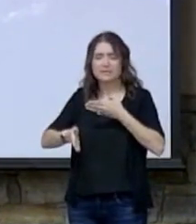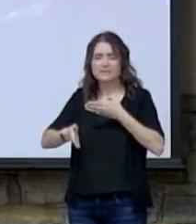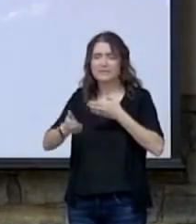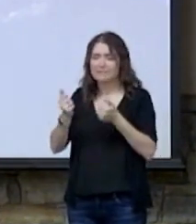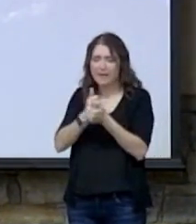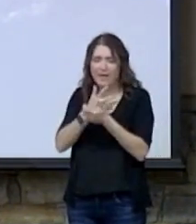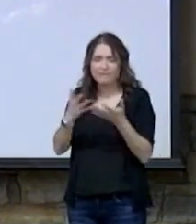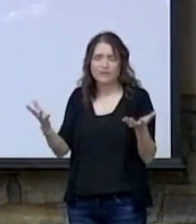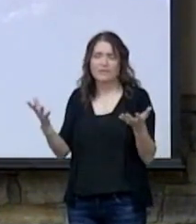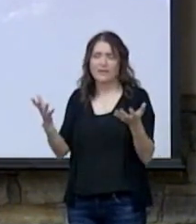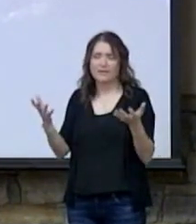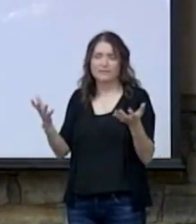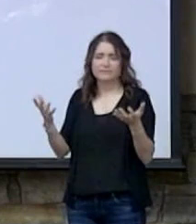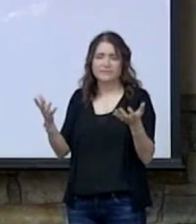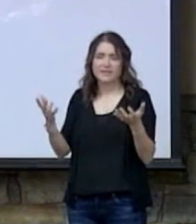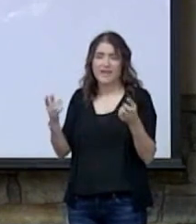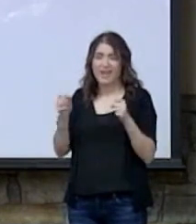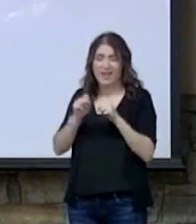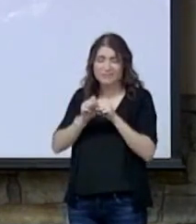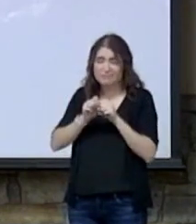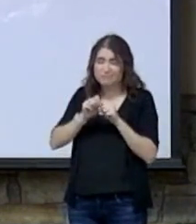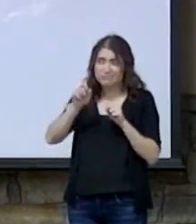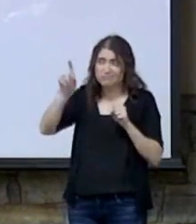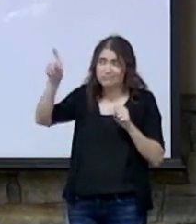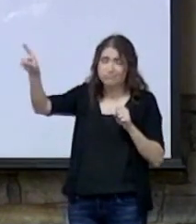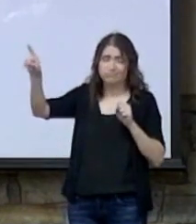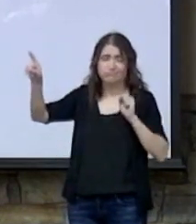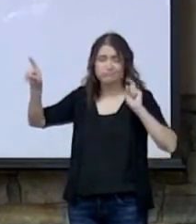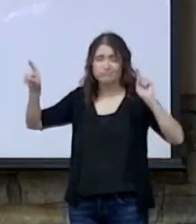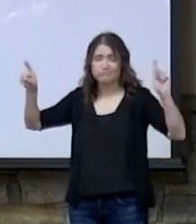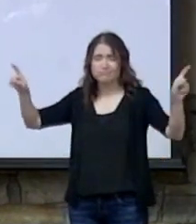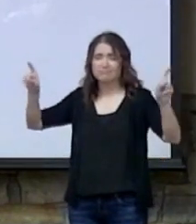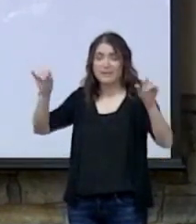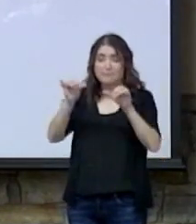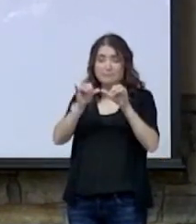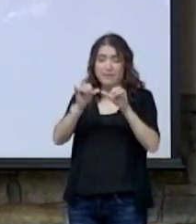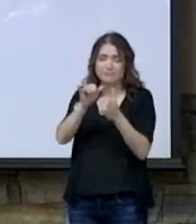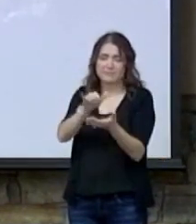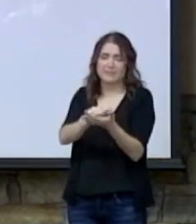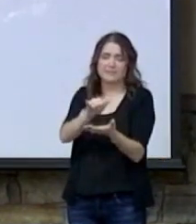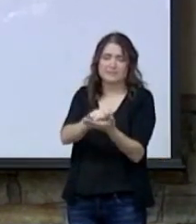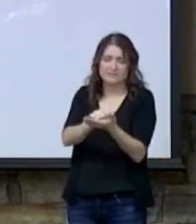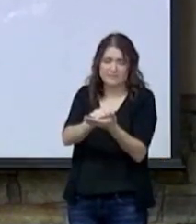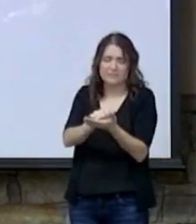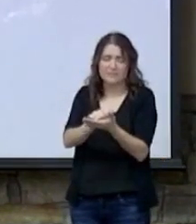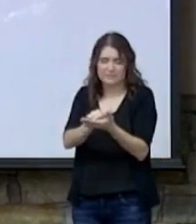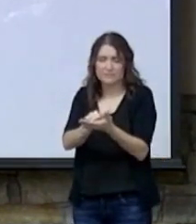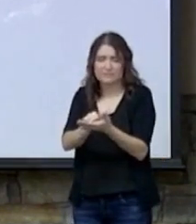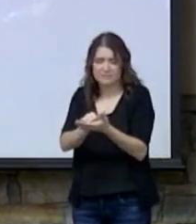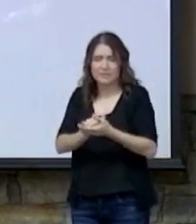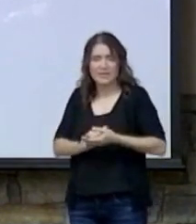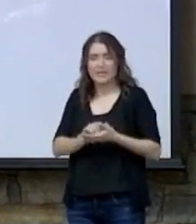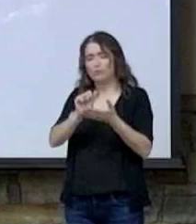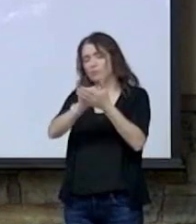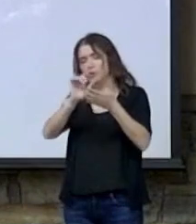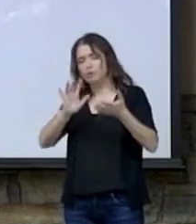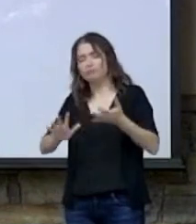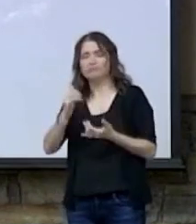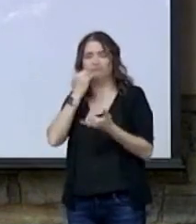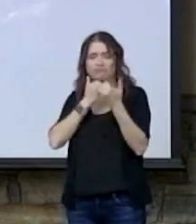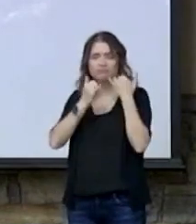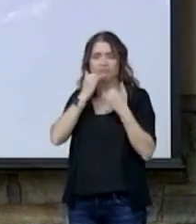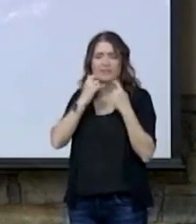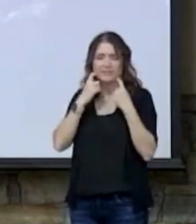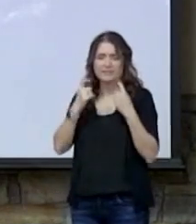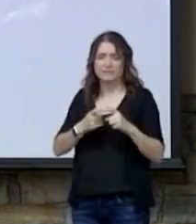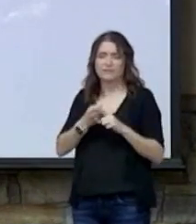It's far-reaching, as far as the east from the west. As far as He can, He removes those transgressions